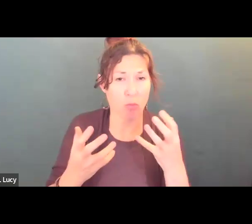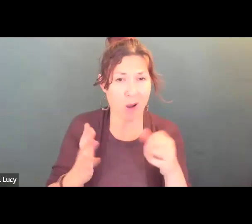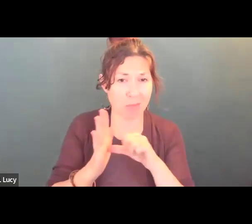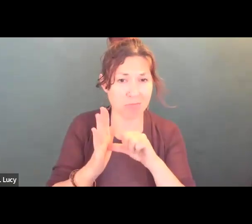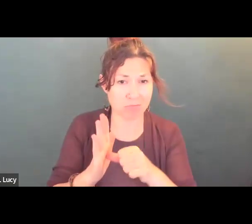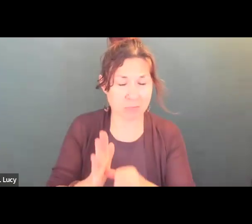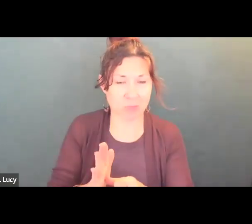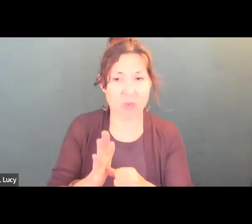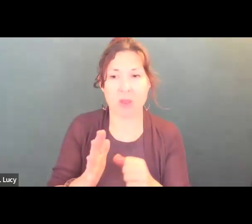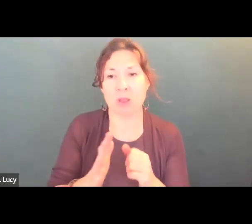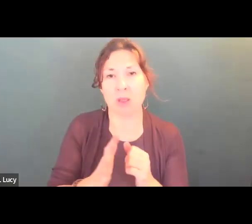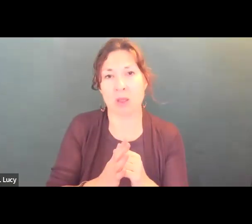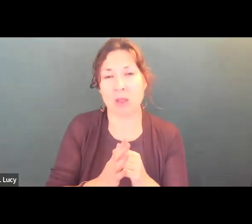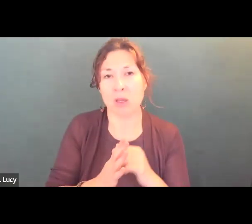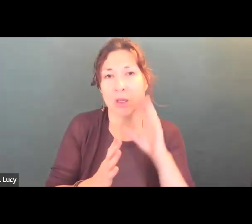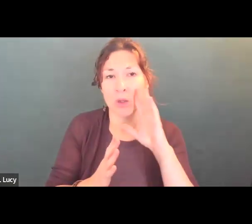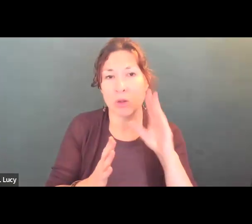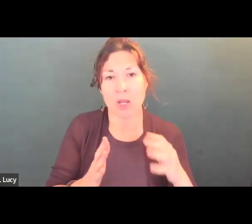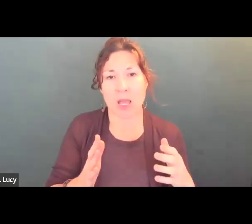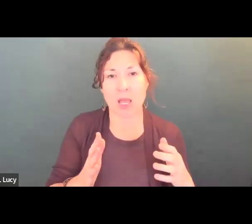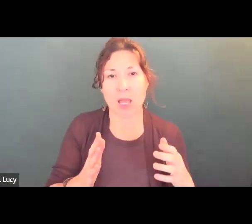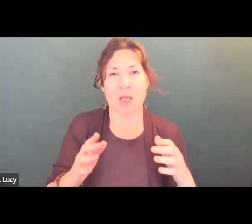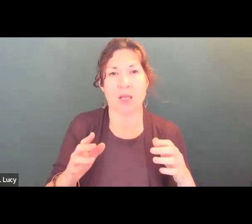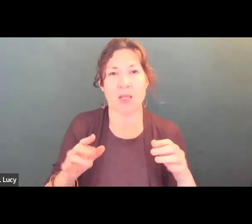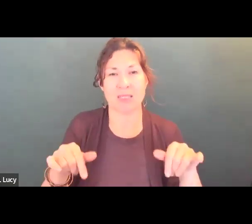for a system that's enterprise, the